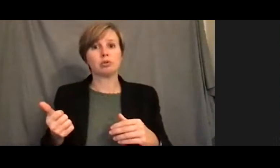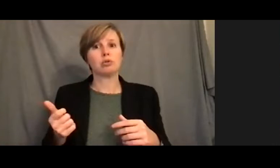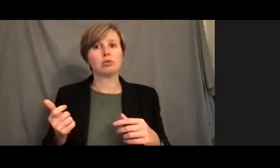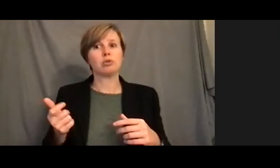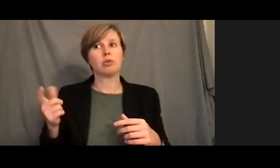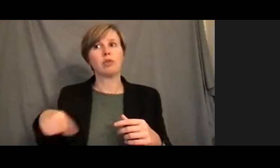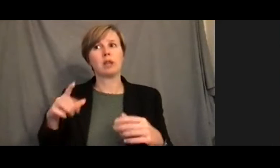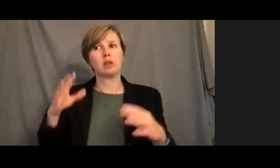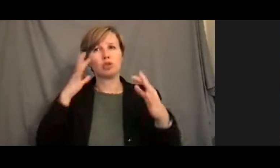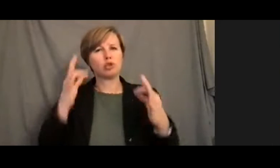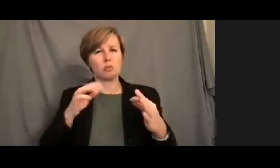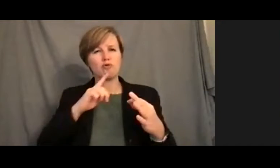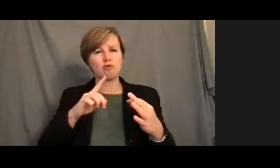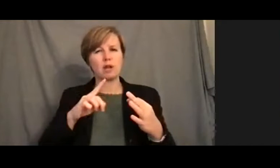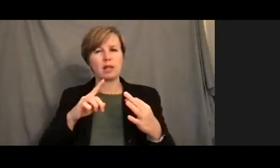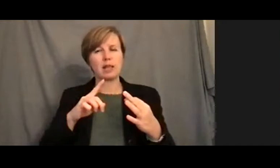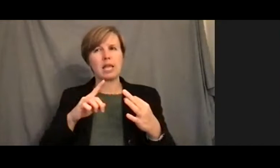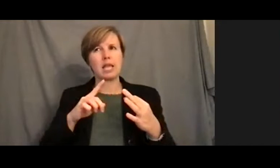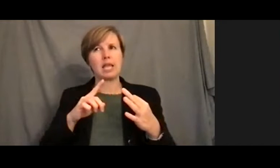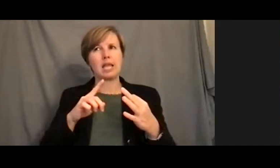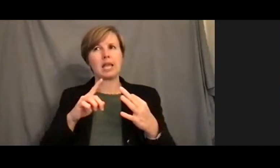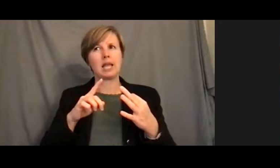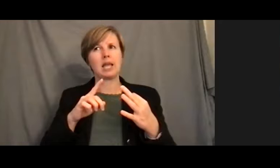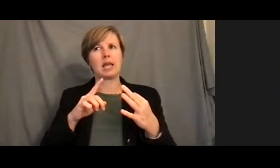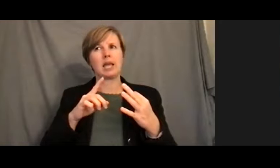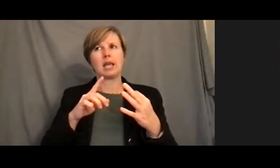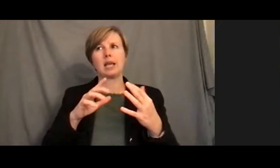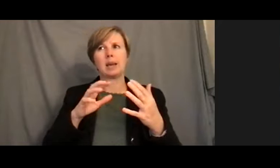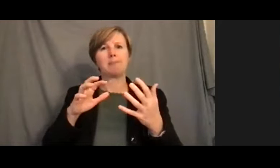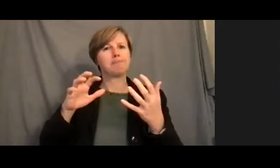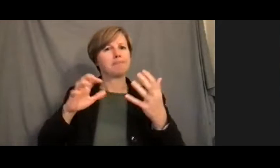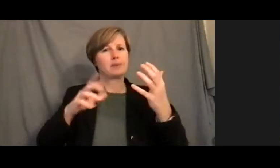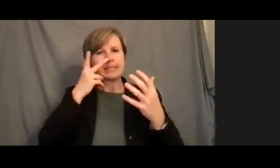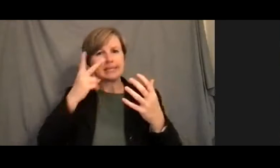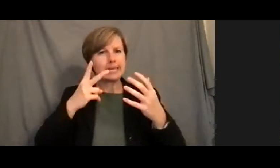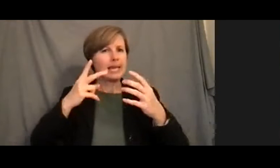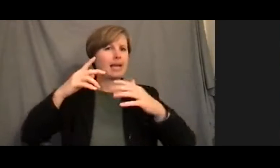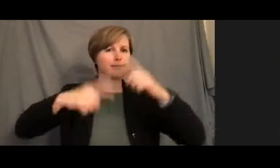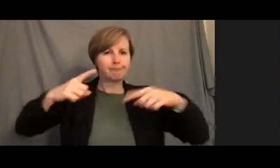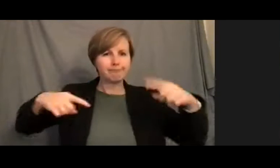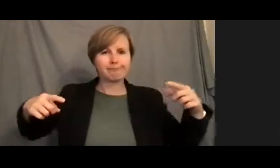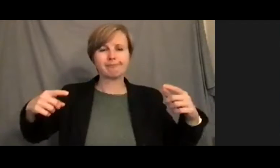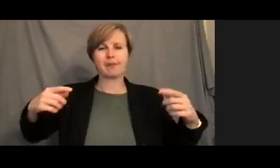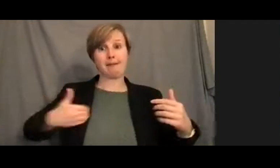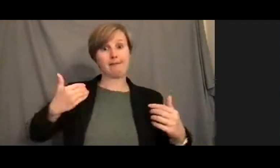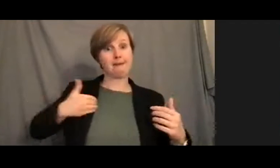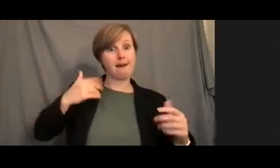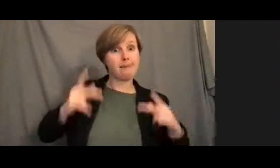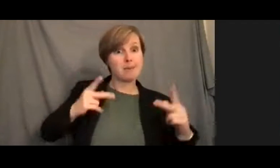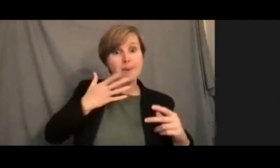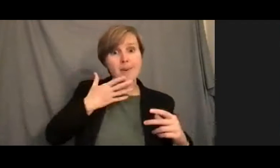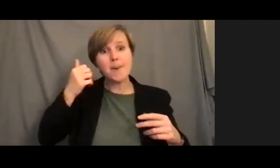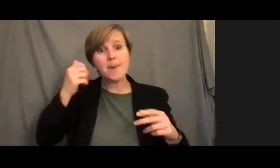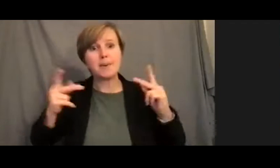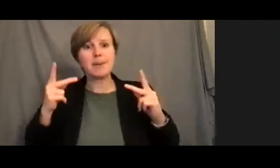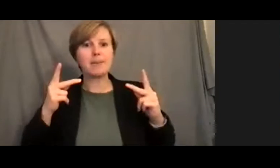determined. It was really a blended mosaic of young people of all races and all walks of life,